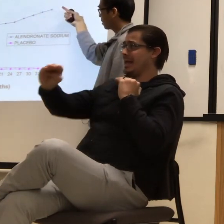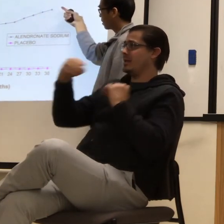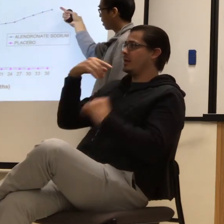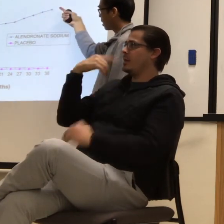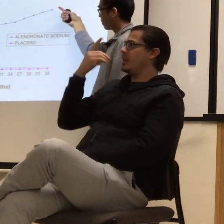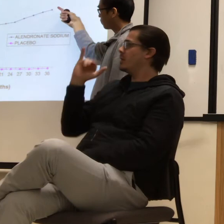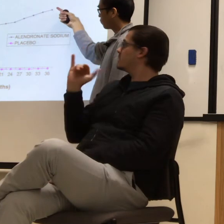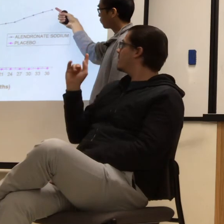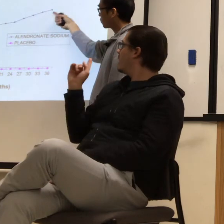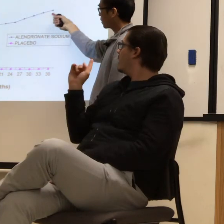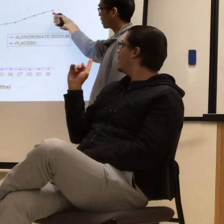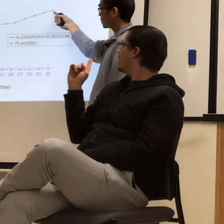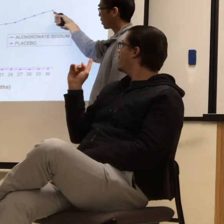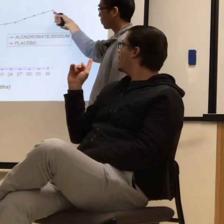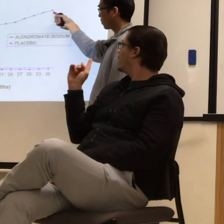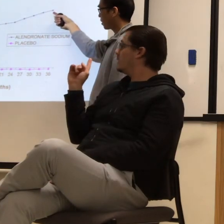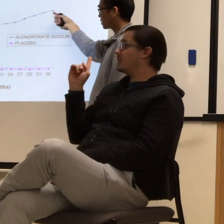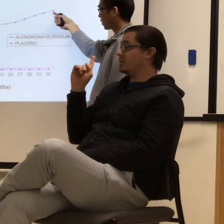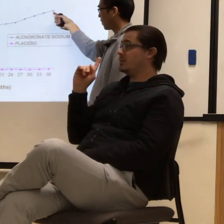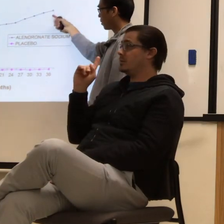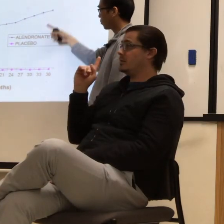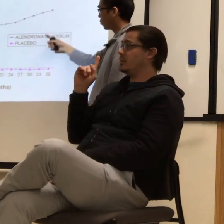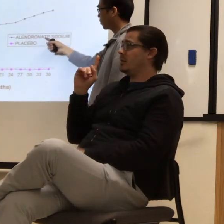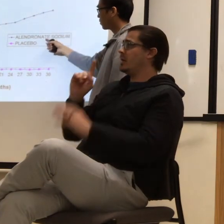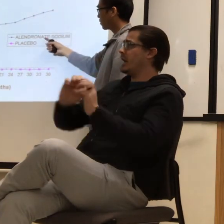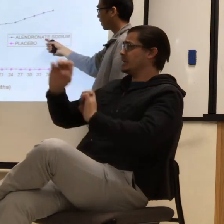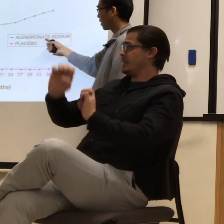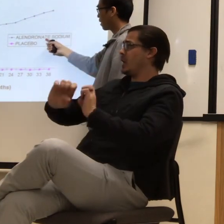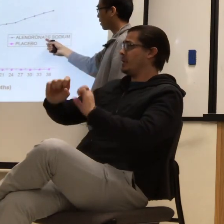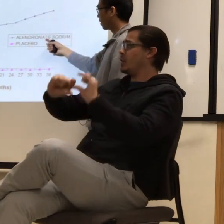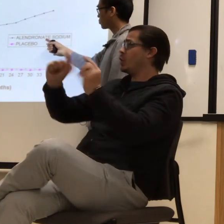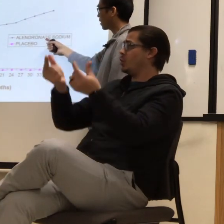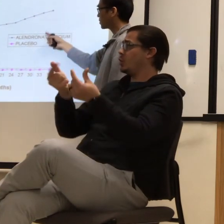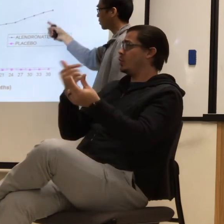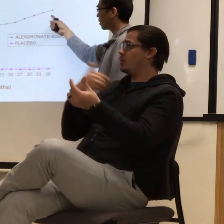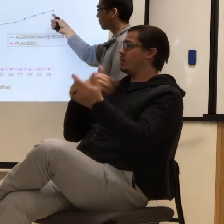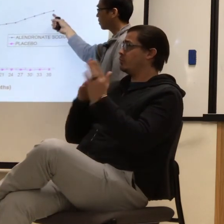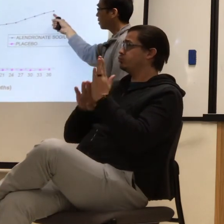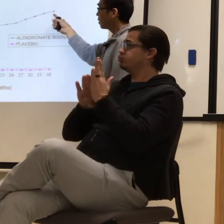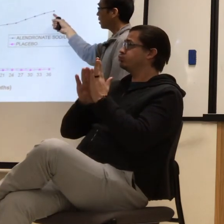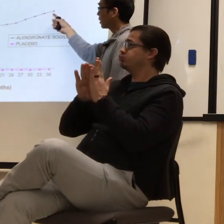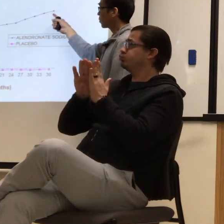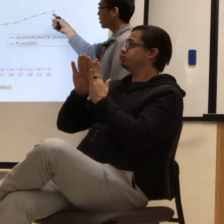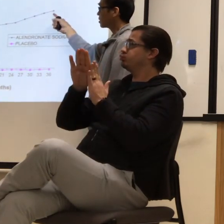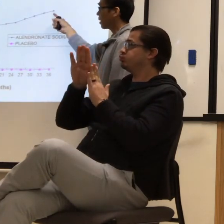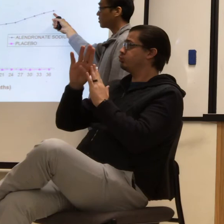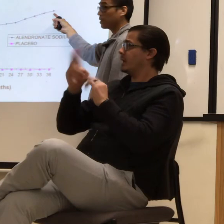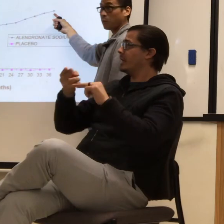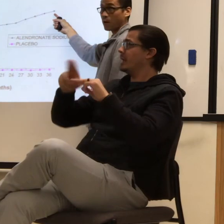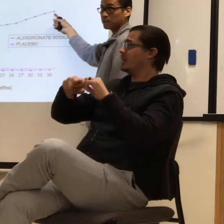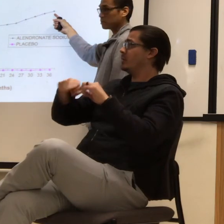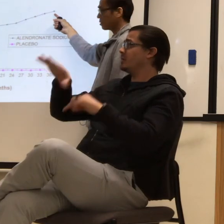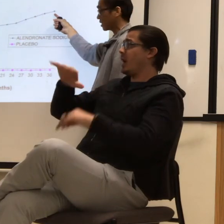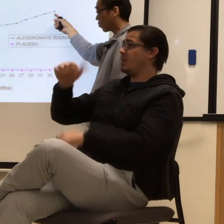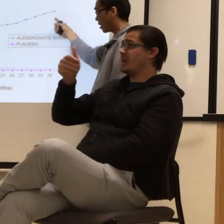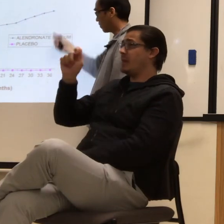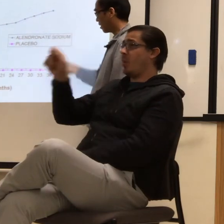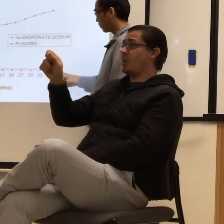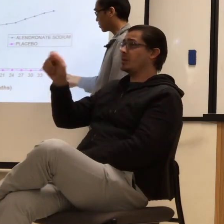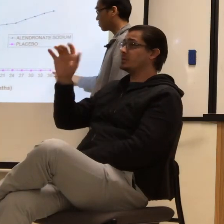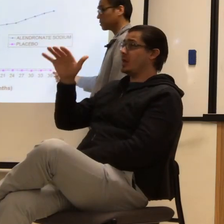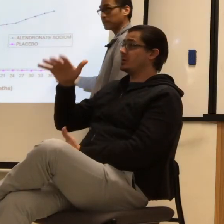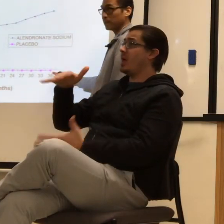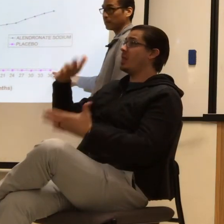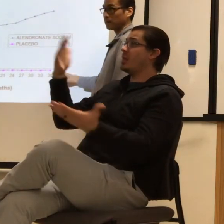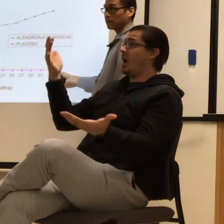like the experimental group that got Alendronate Sodium, it increased about 10 points. That's quite a